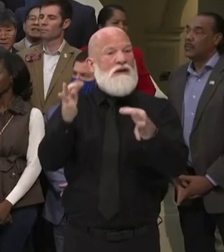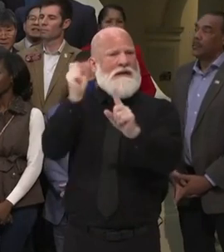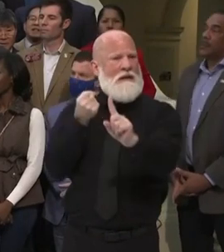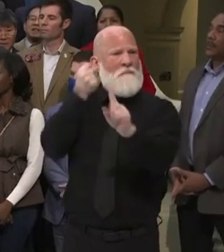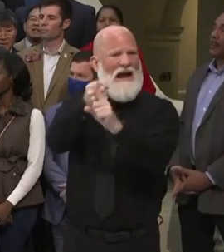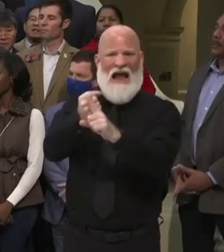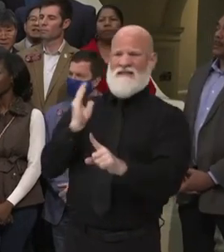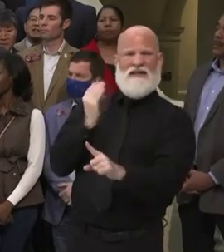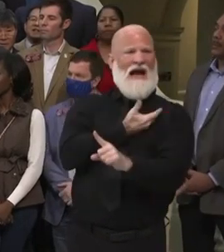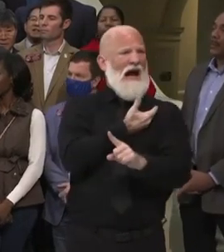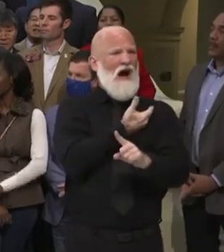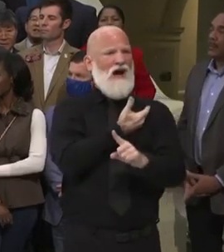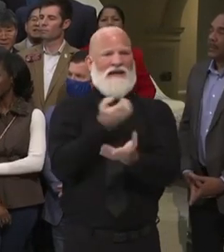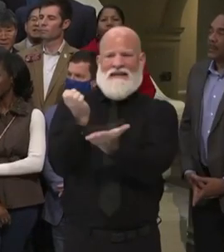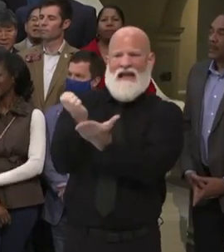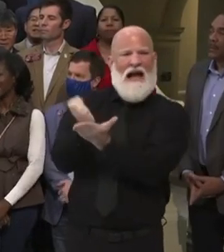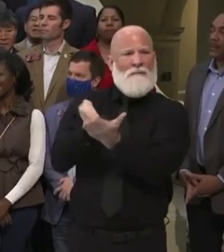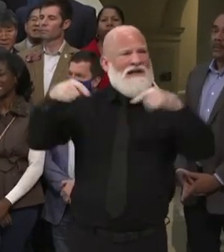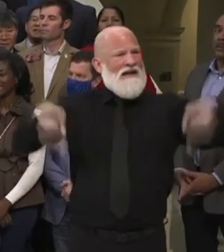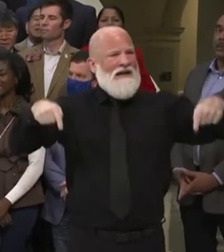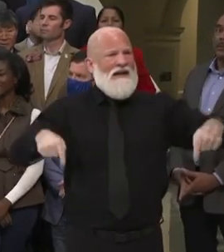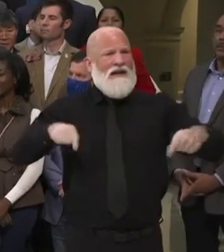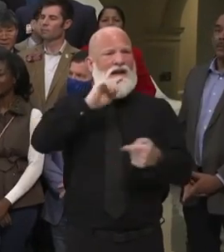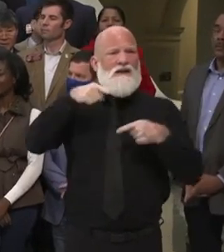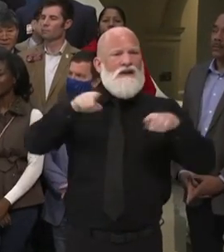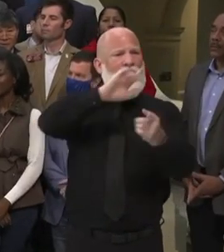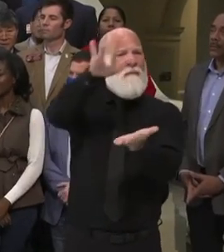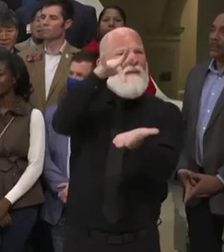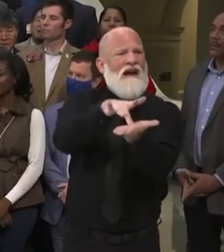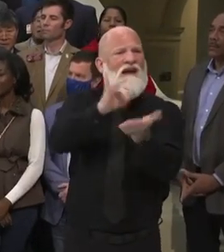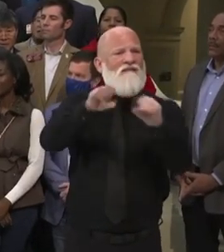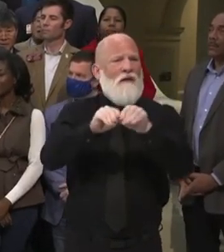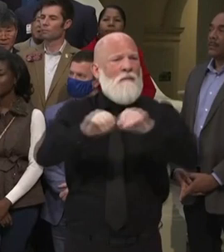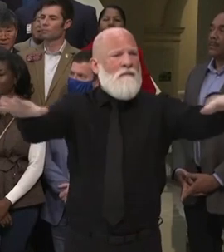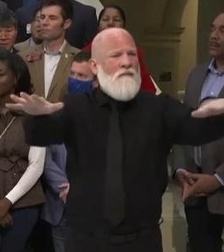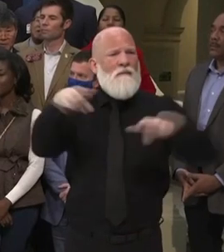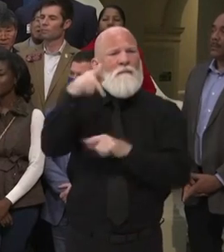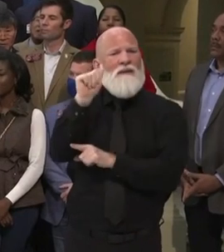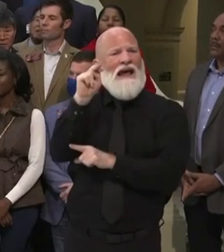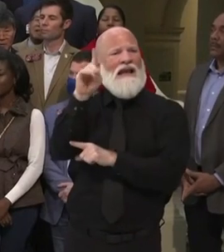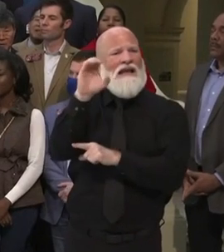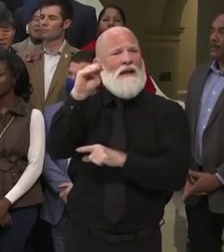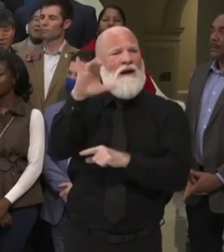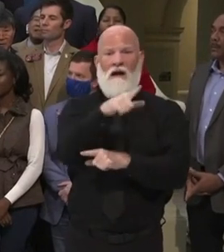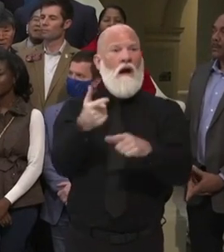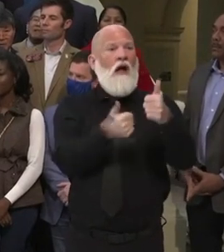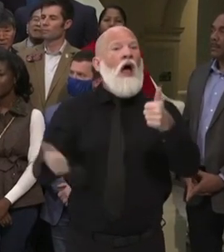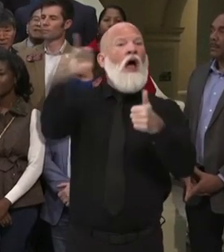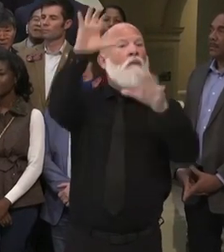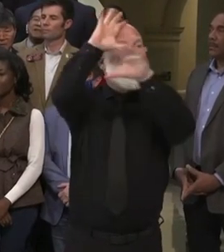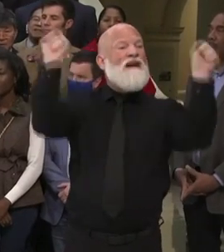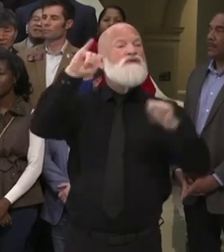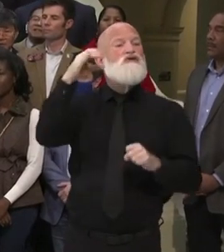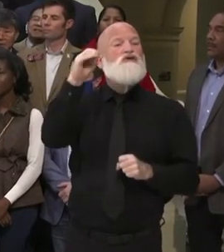In the middle of a pandemic, Major League Baseball put the wishes of Stacey Abrams and Joe Biden ahead of the economic